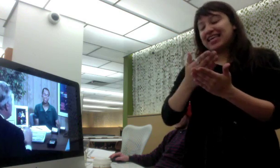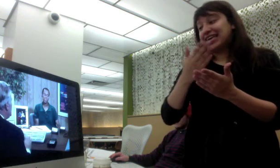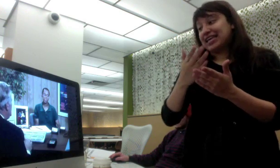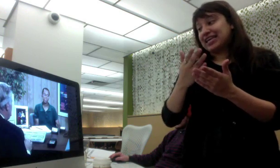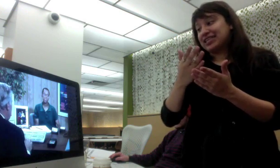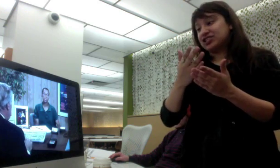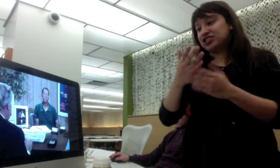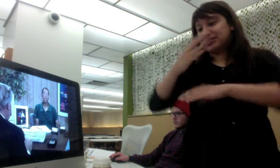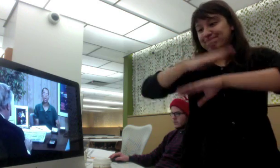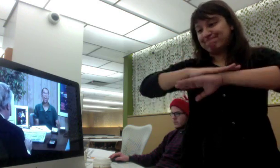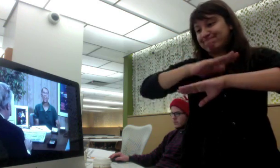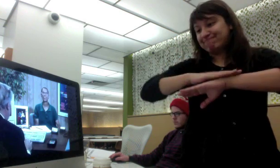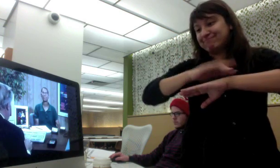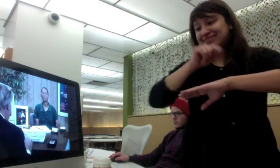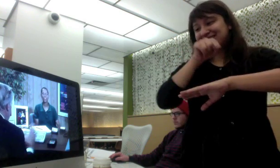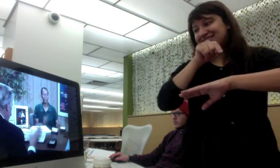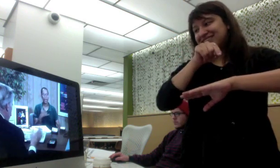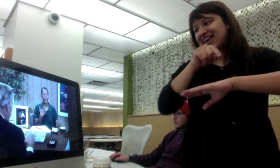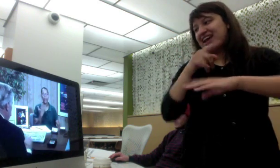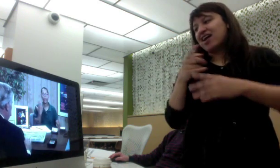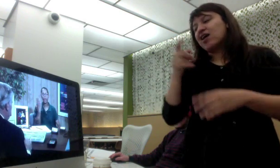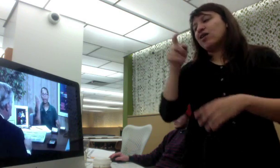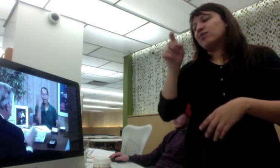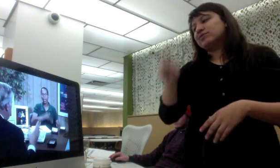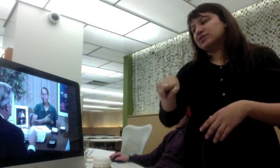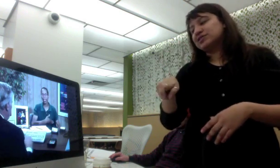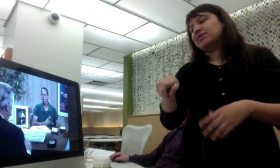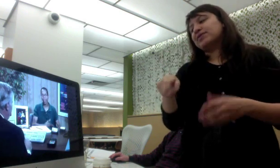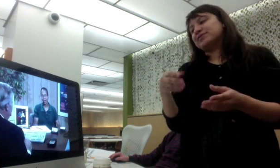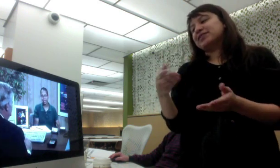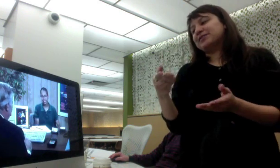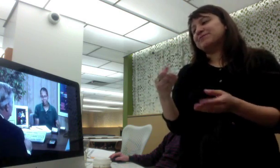house, we should have picked one up. And we didn't. But we'll get it.